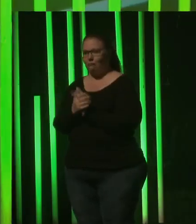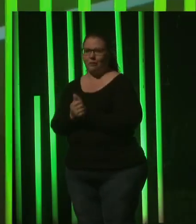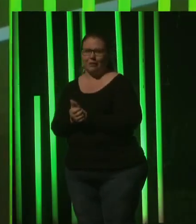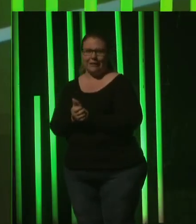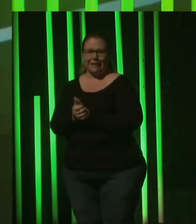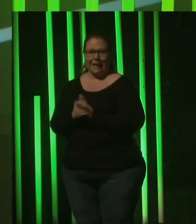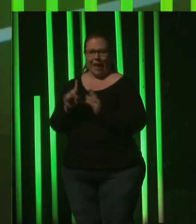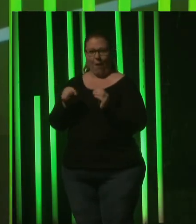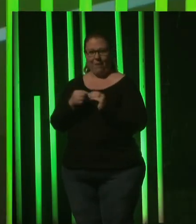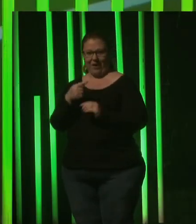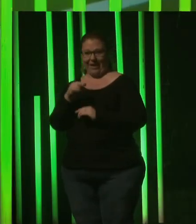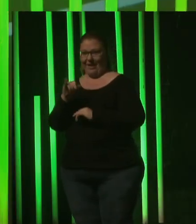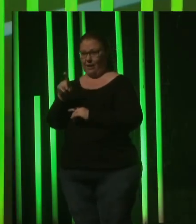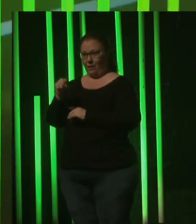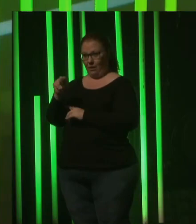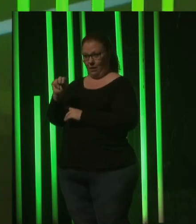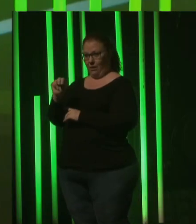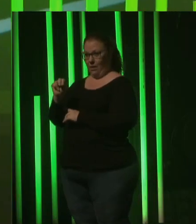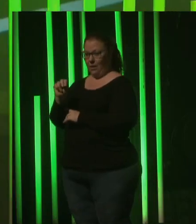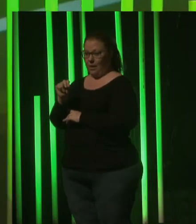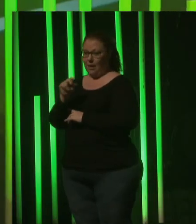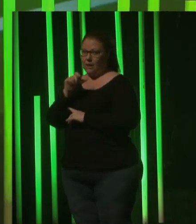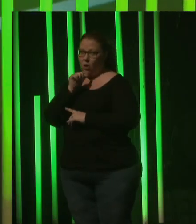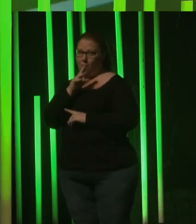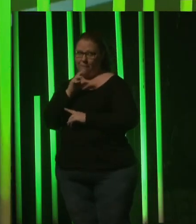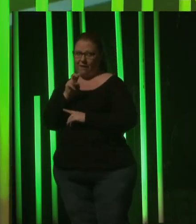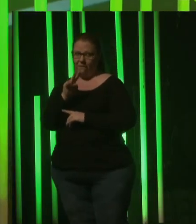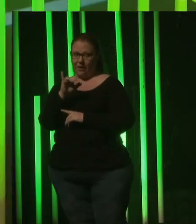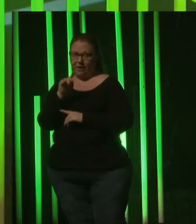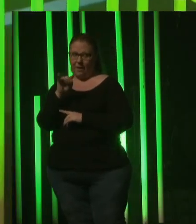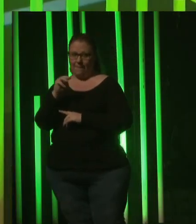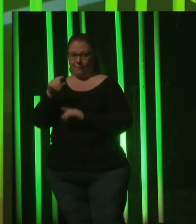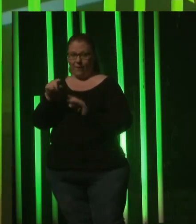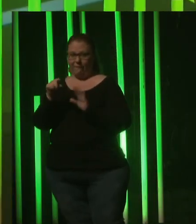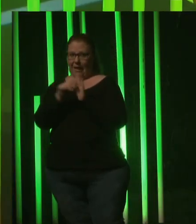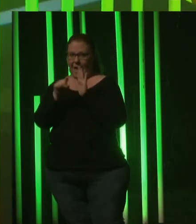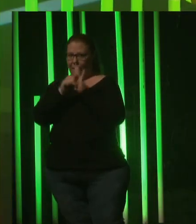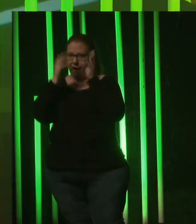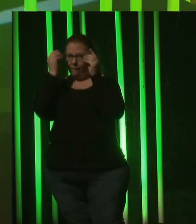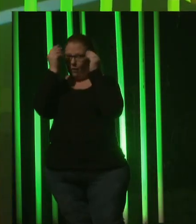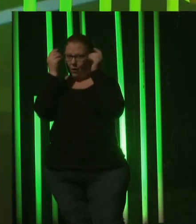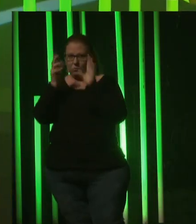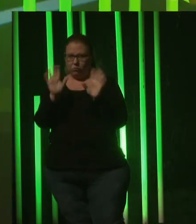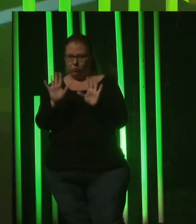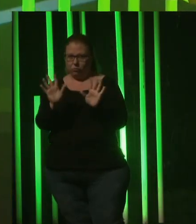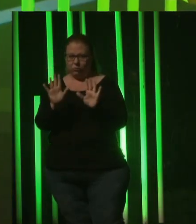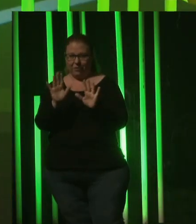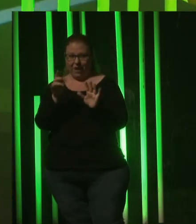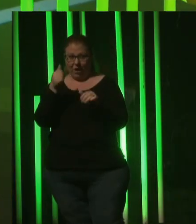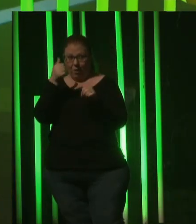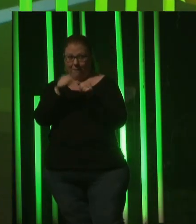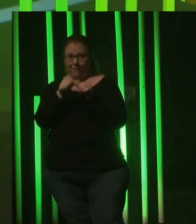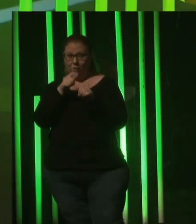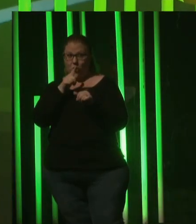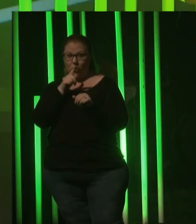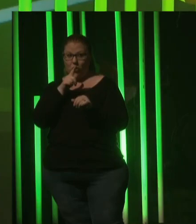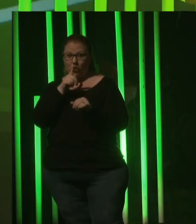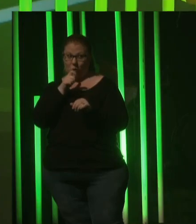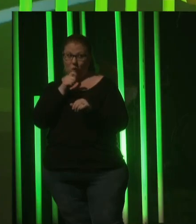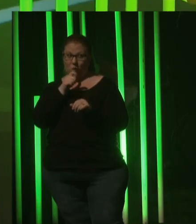here about Gideon. It says, do not be a victim of negative self-talk. Remember who you are talking